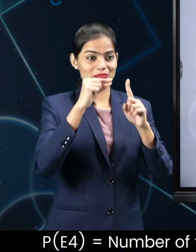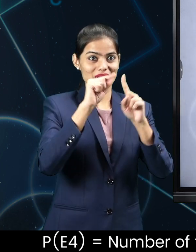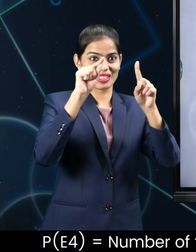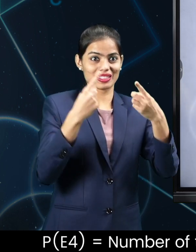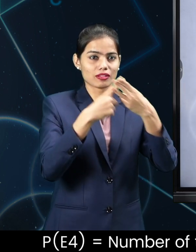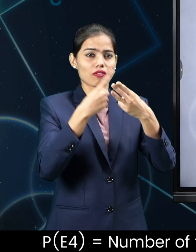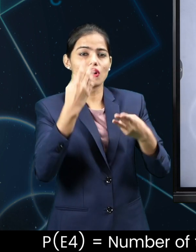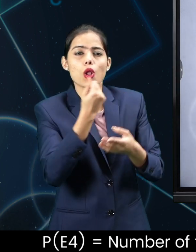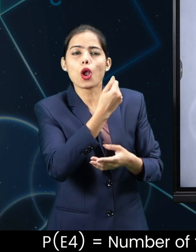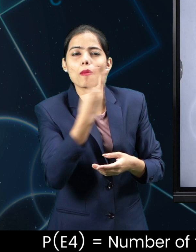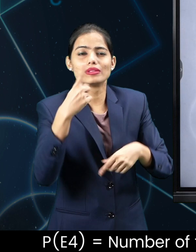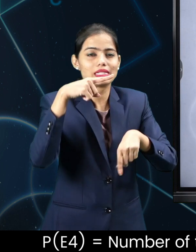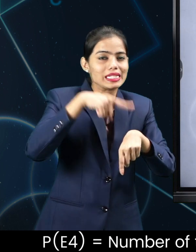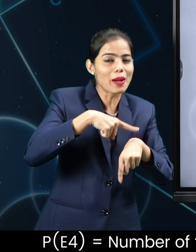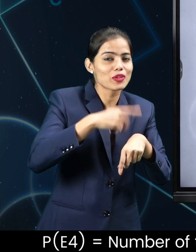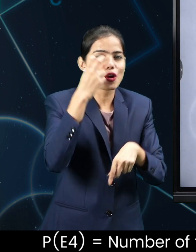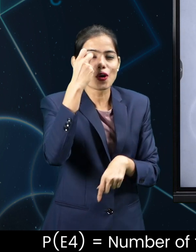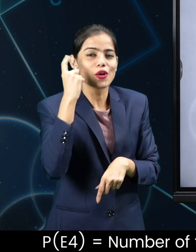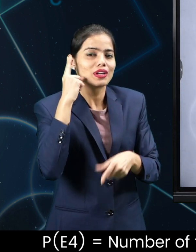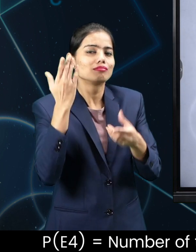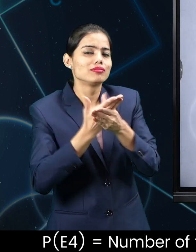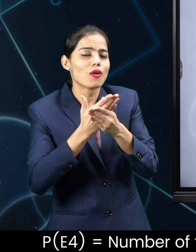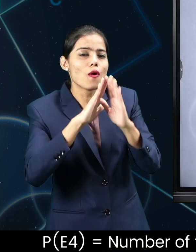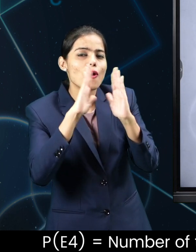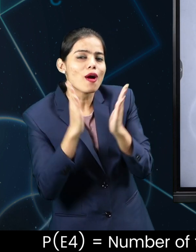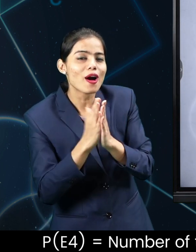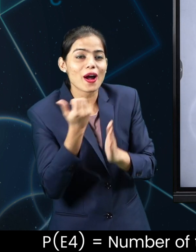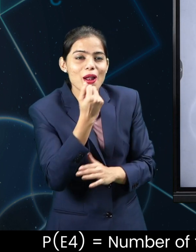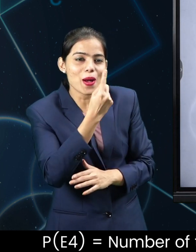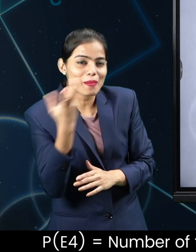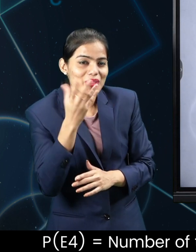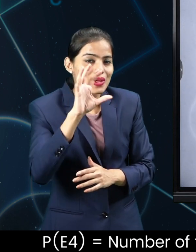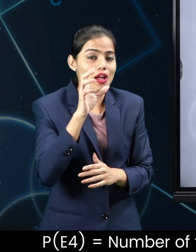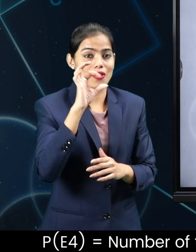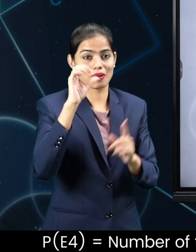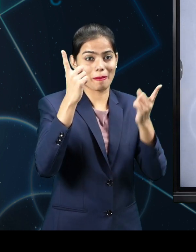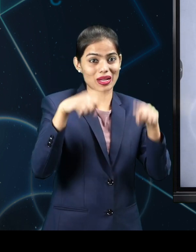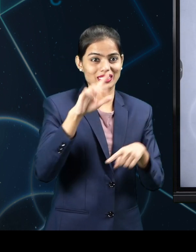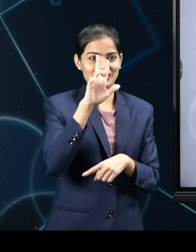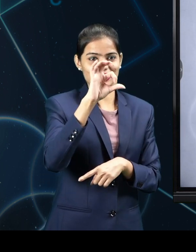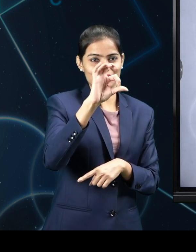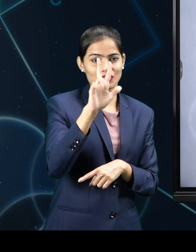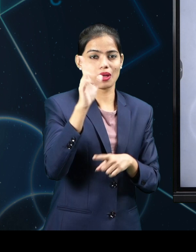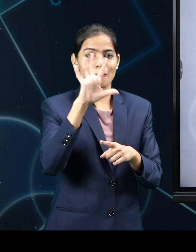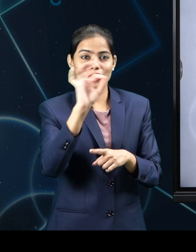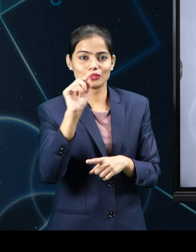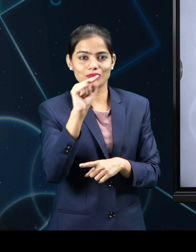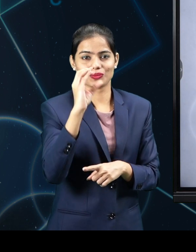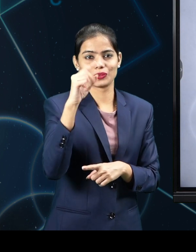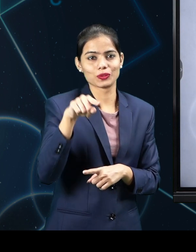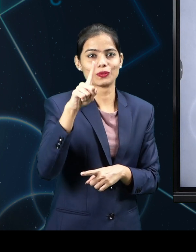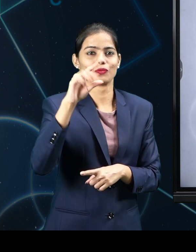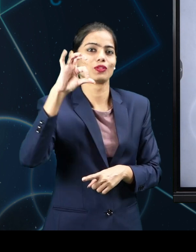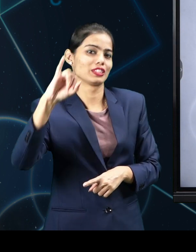P of E4 is equal to number of times orange recorded by total number of spins is equal to 98